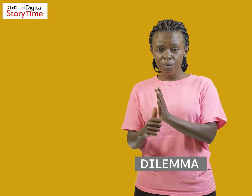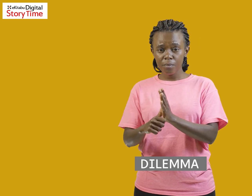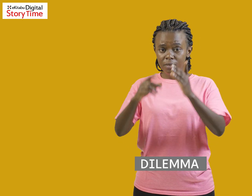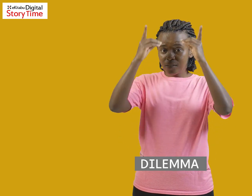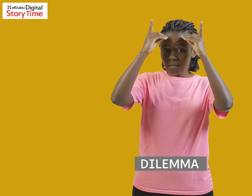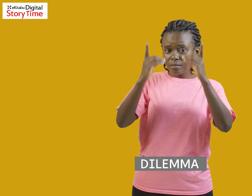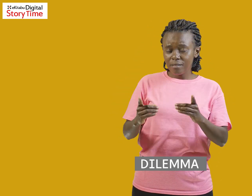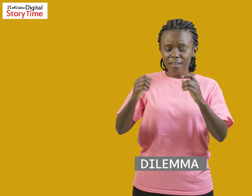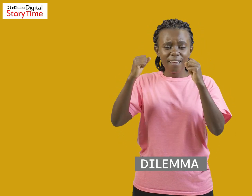Dilemma.